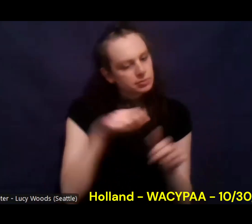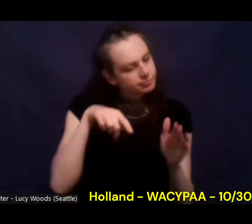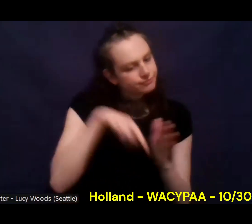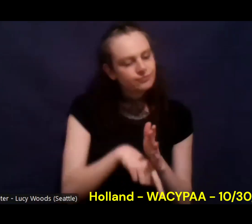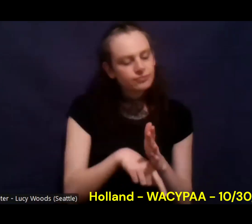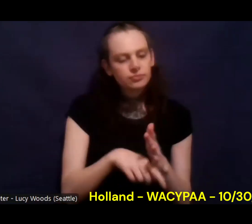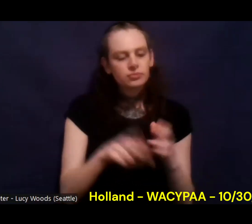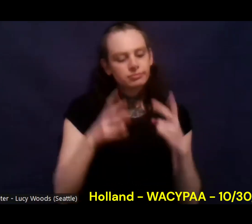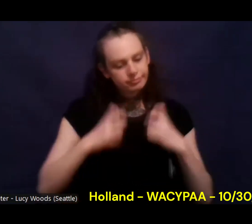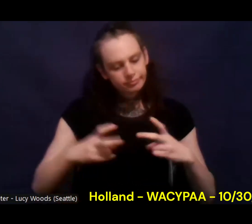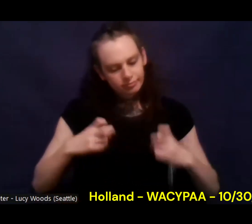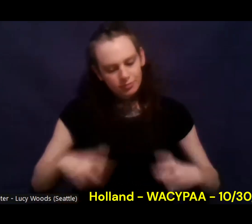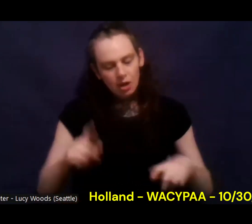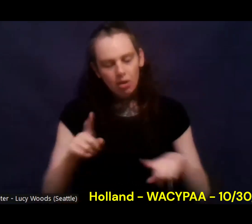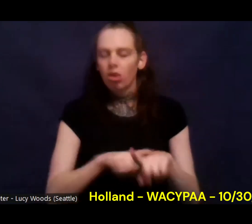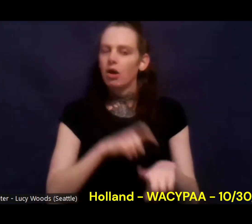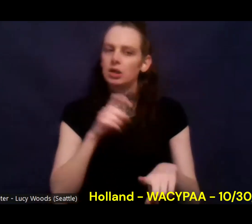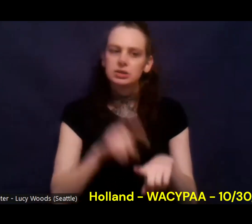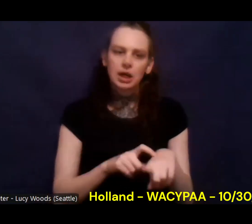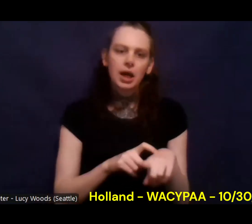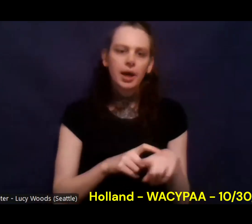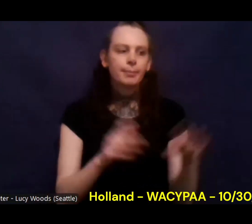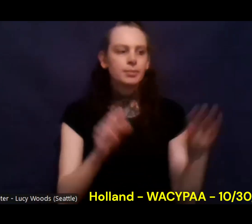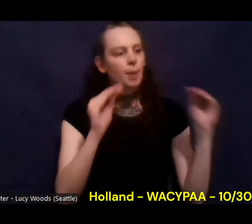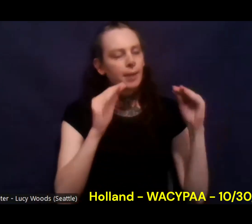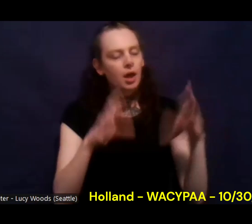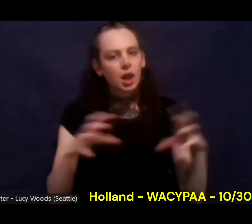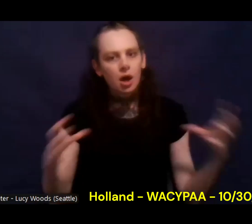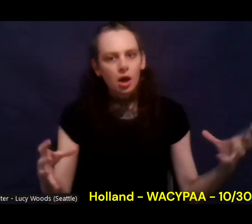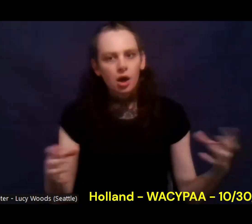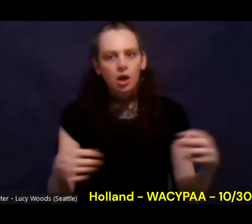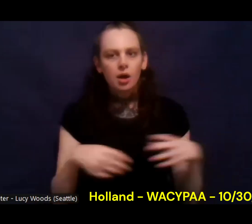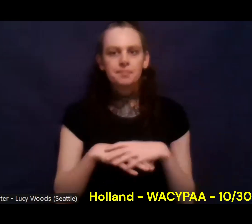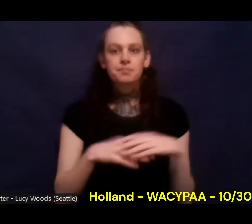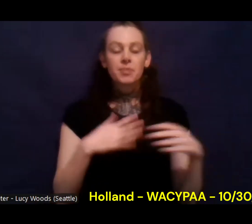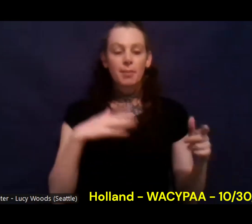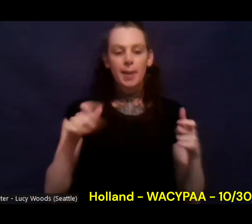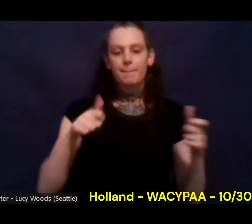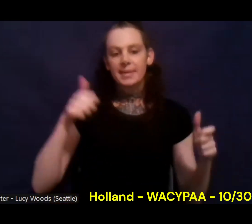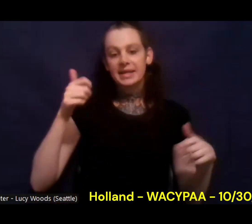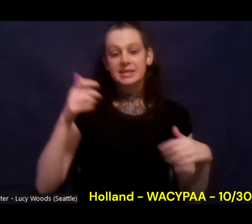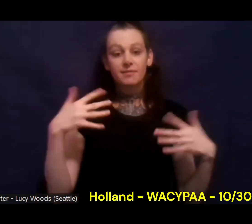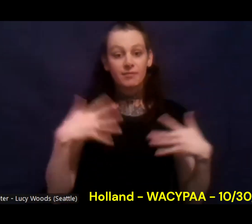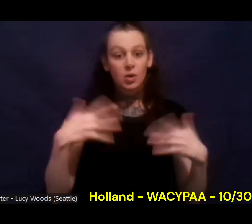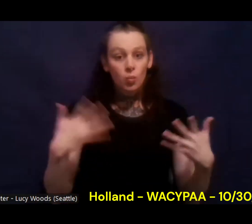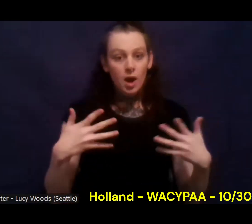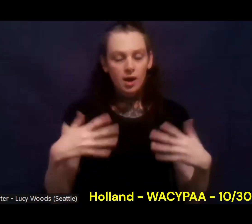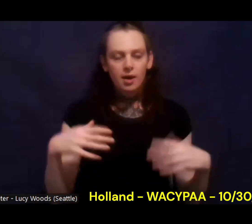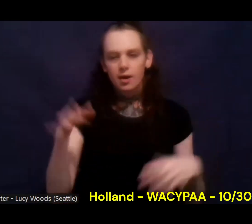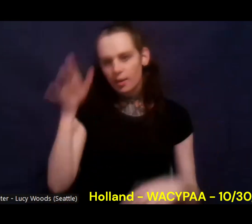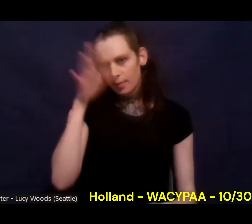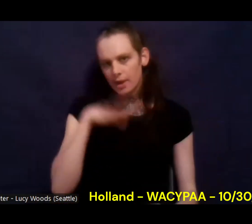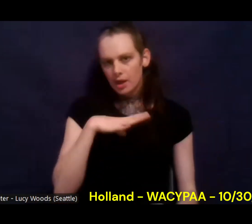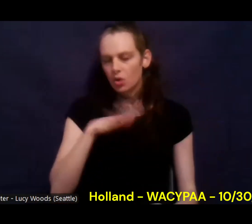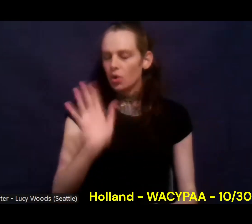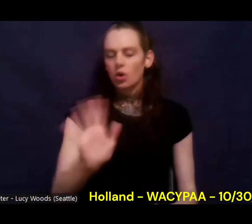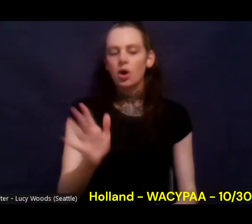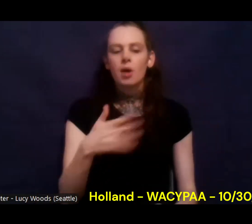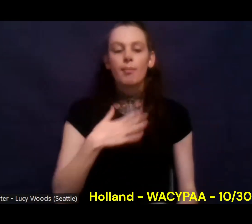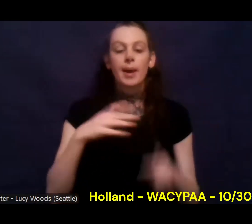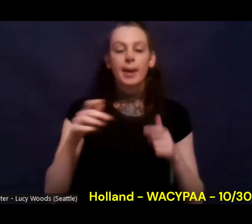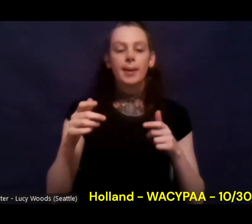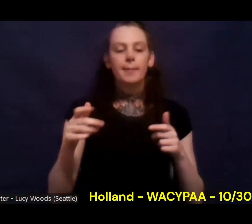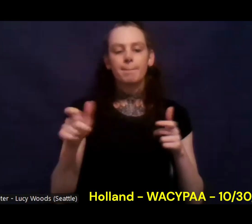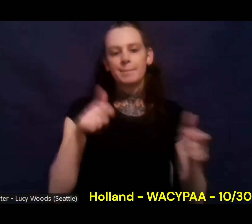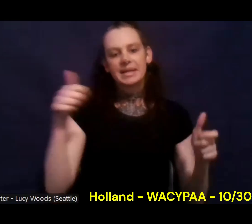that inventory taught me that like, my biggest fear was men, or my biggest resentment was men,